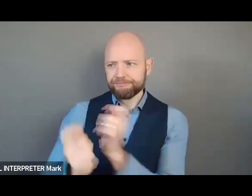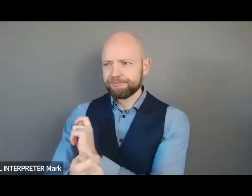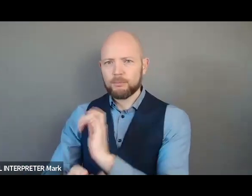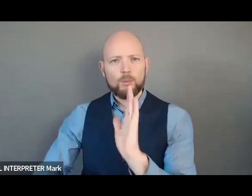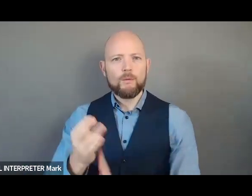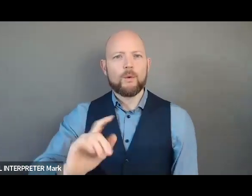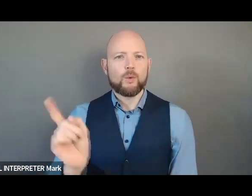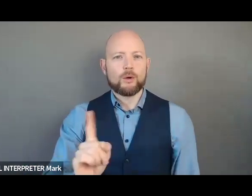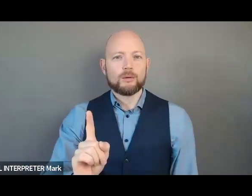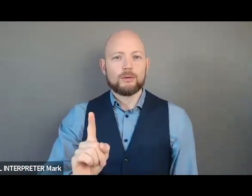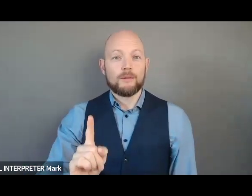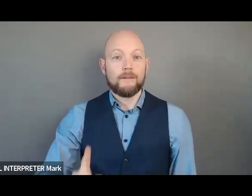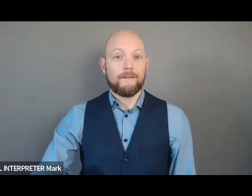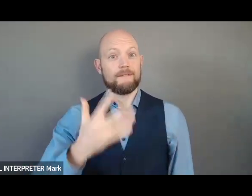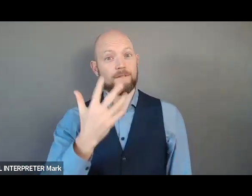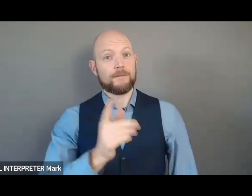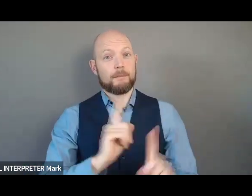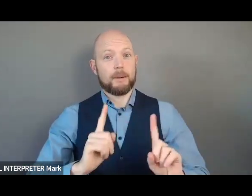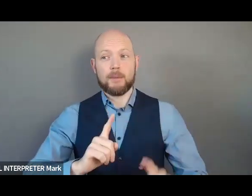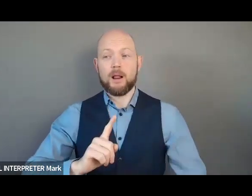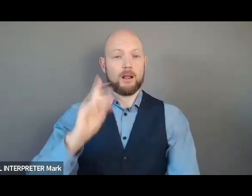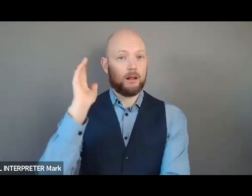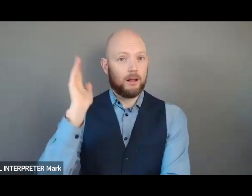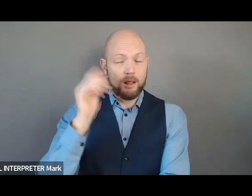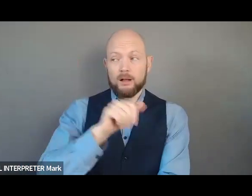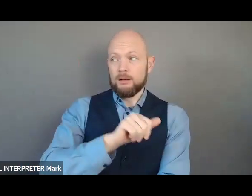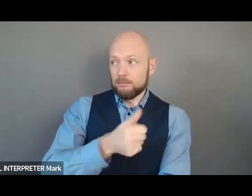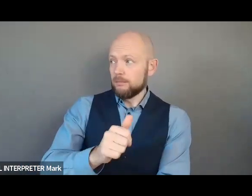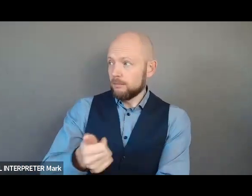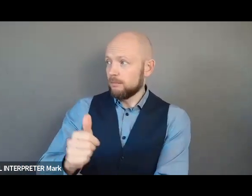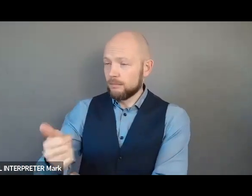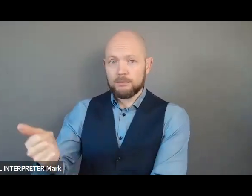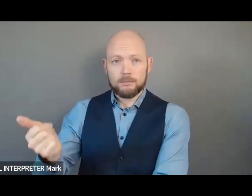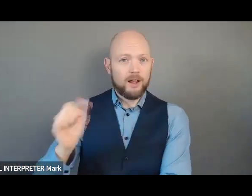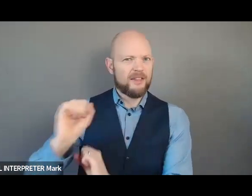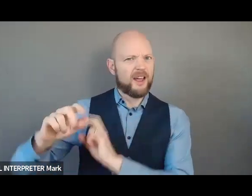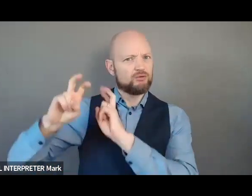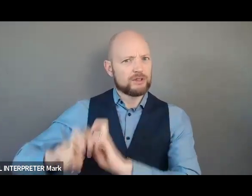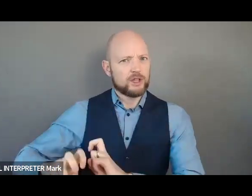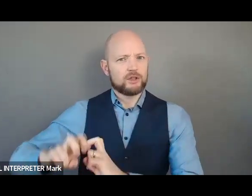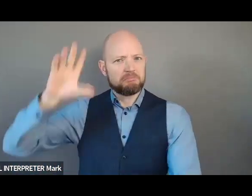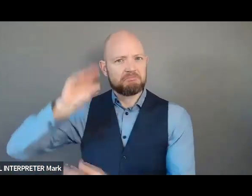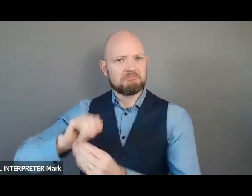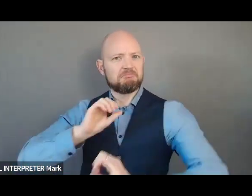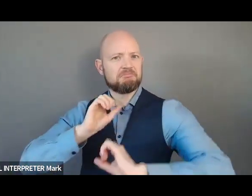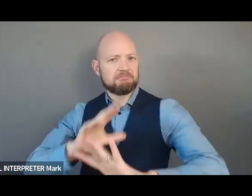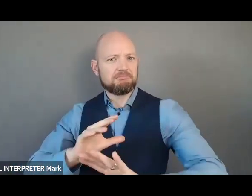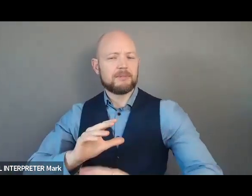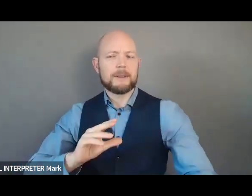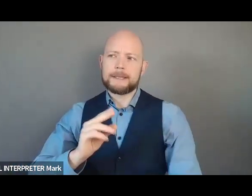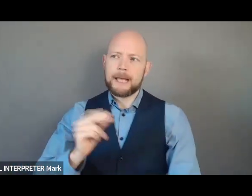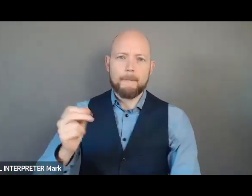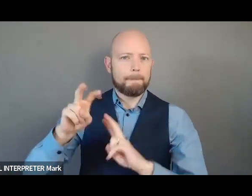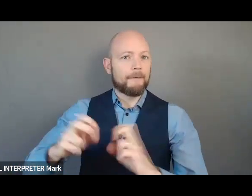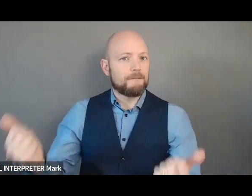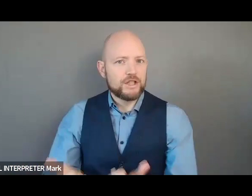5 speakers. They're going to give you a very brief overview of the research that they've been working on. Some of them are still working on it, a mid